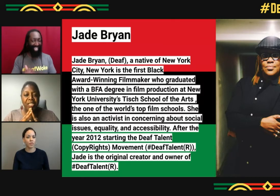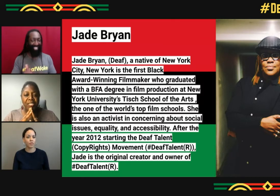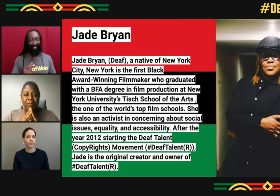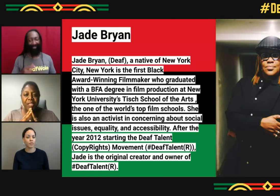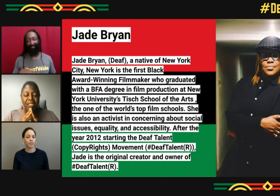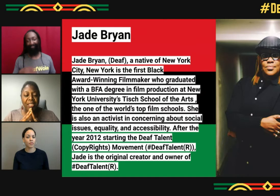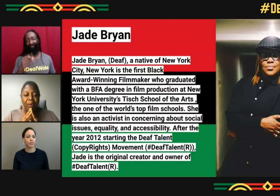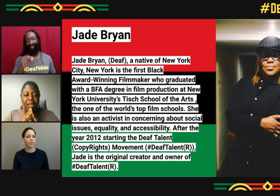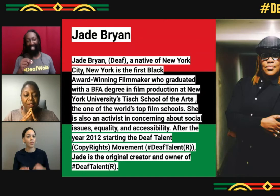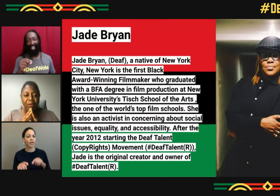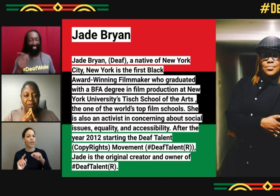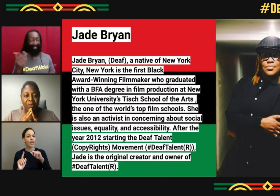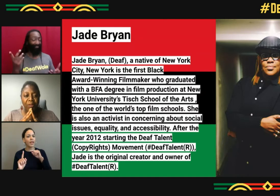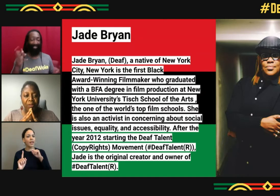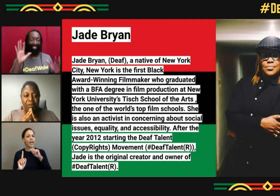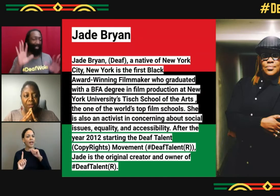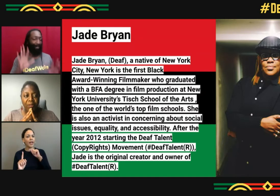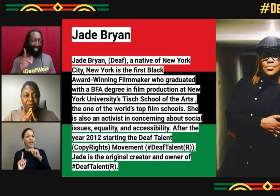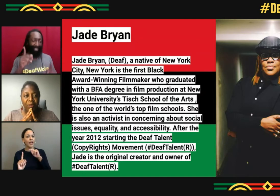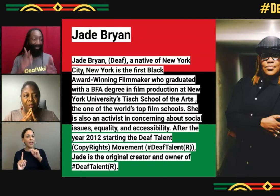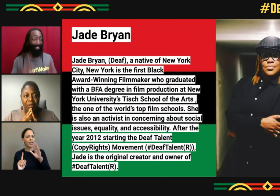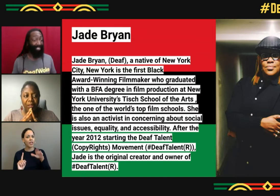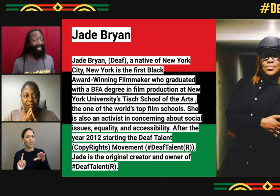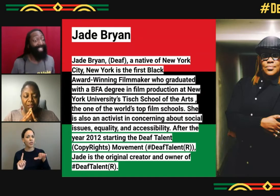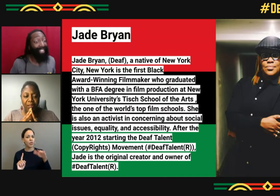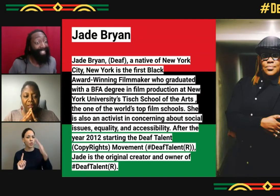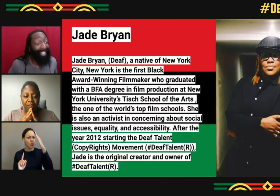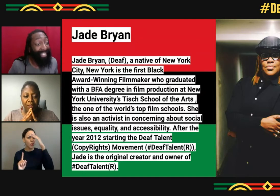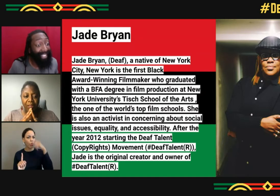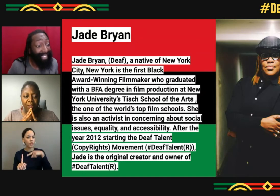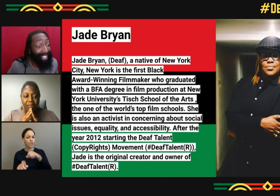Has she done something at the Apollo?